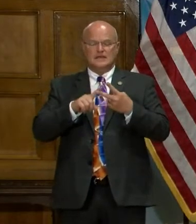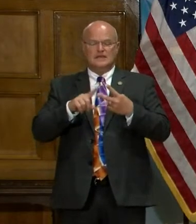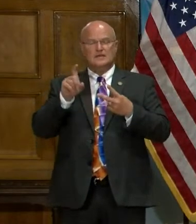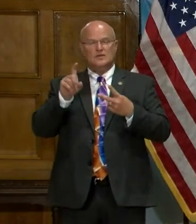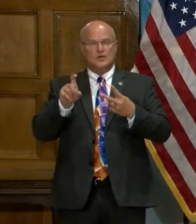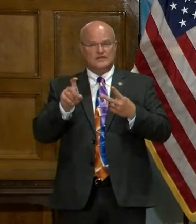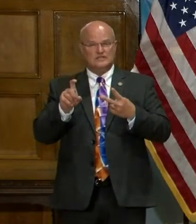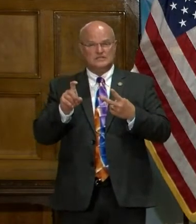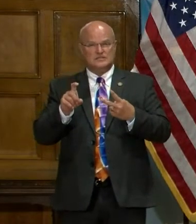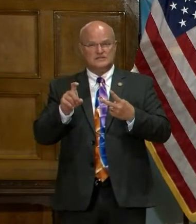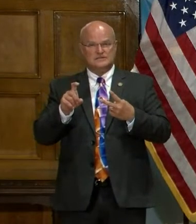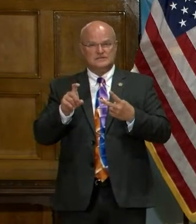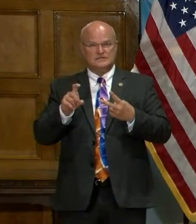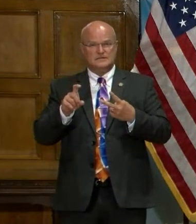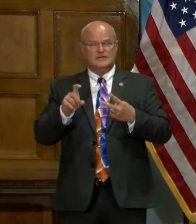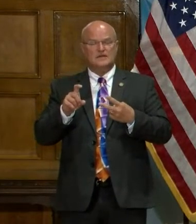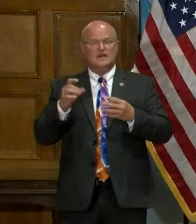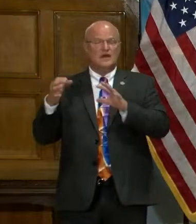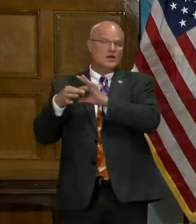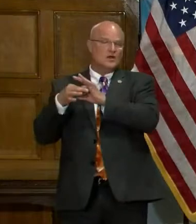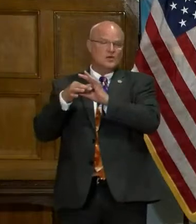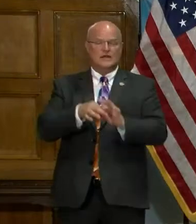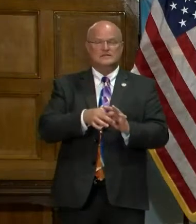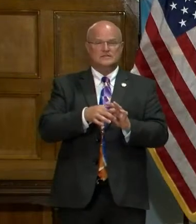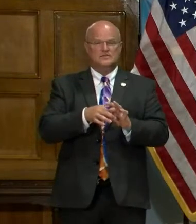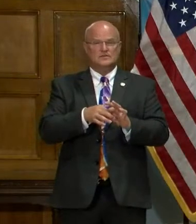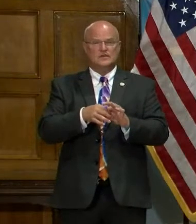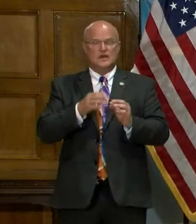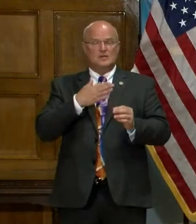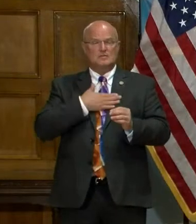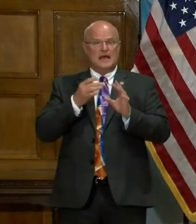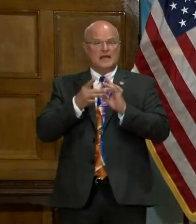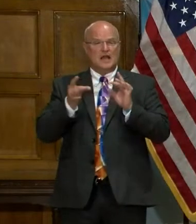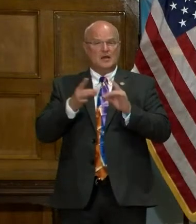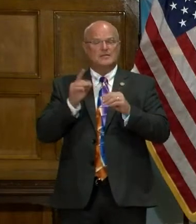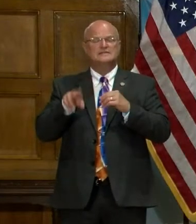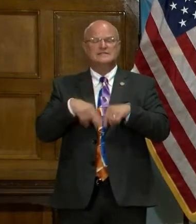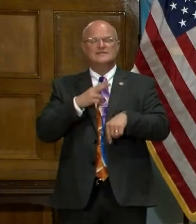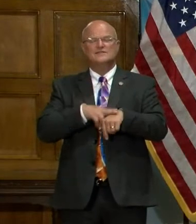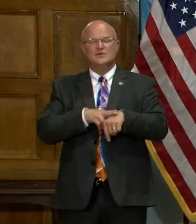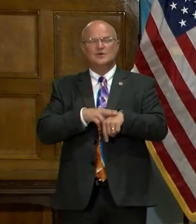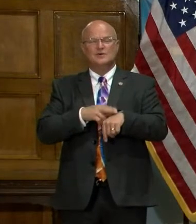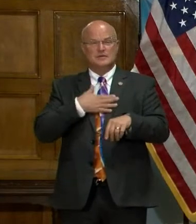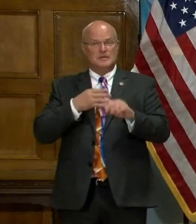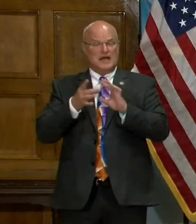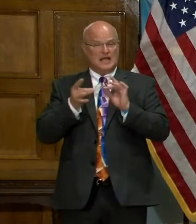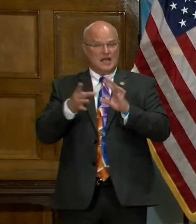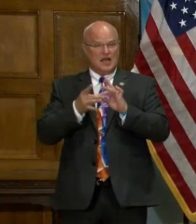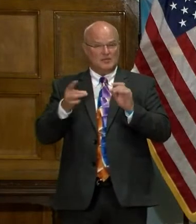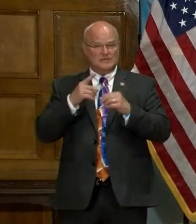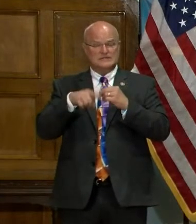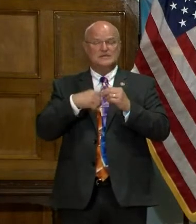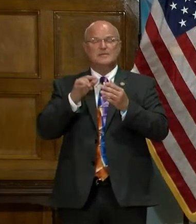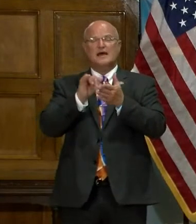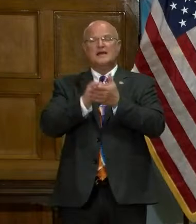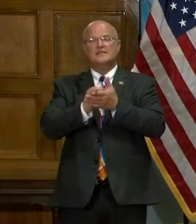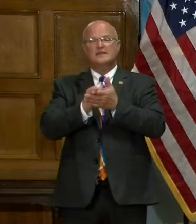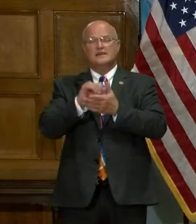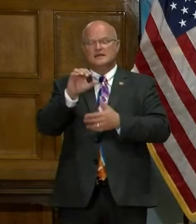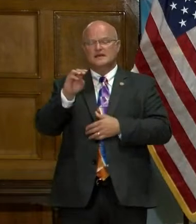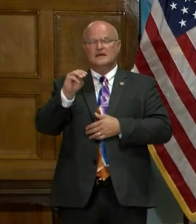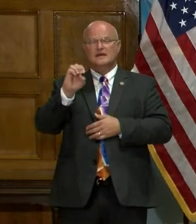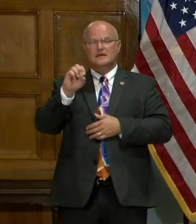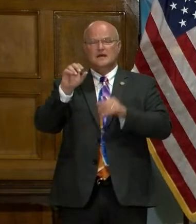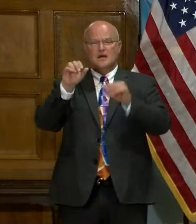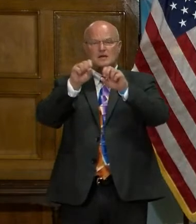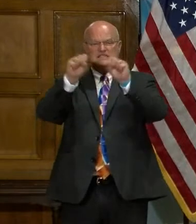question was related to my comments, and of course my comments in reference to